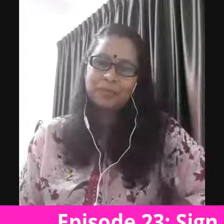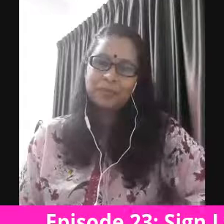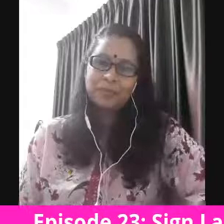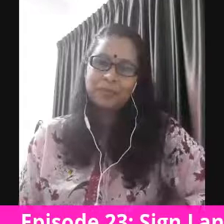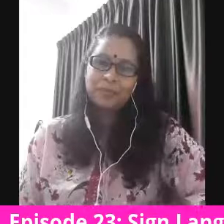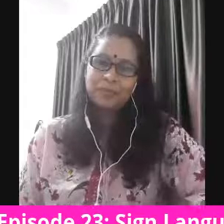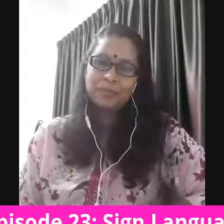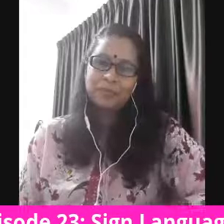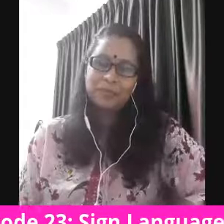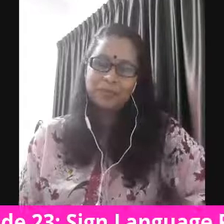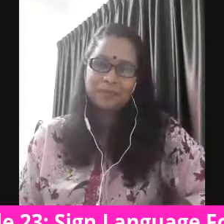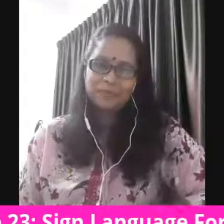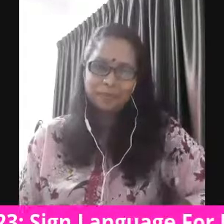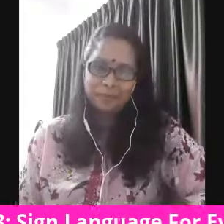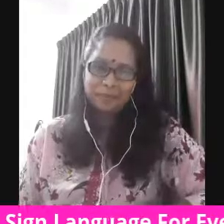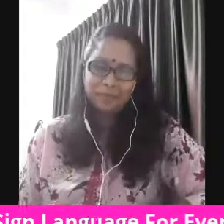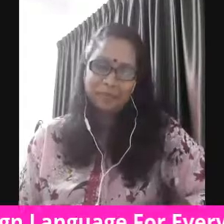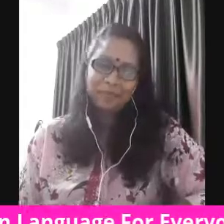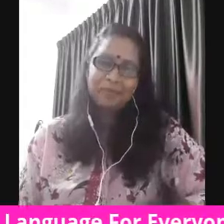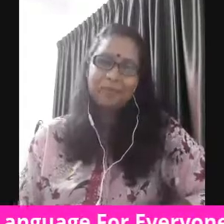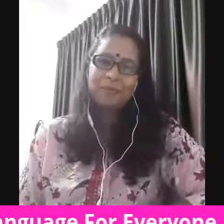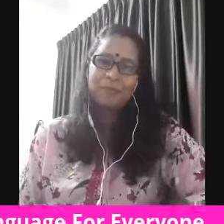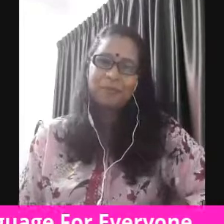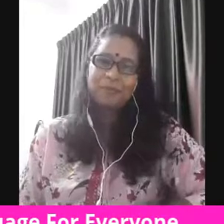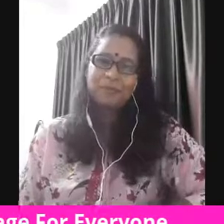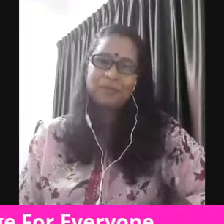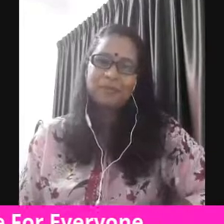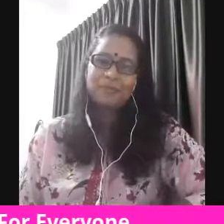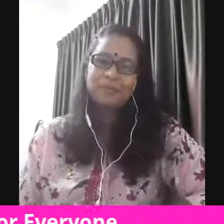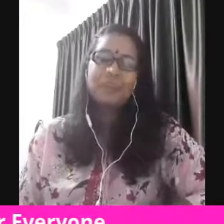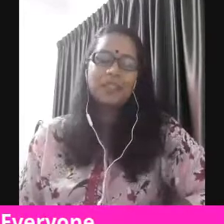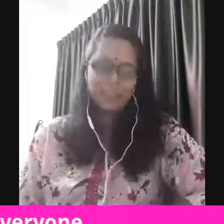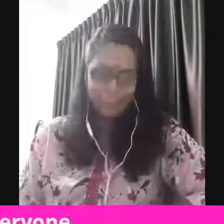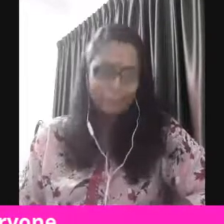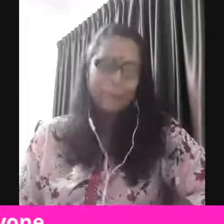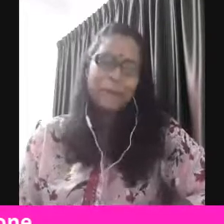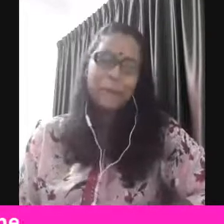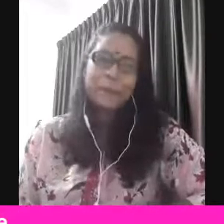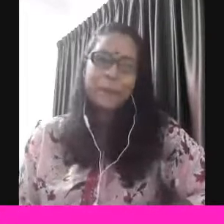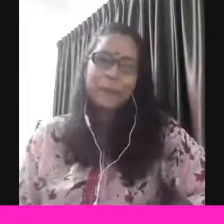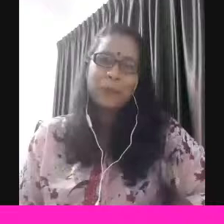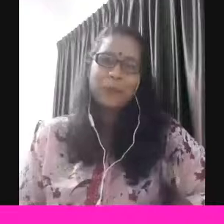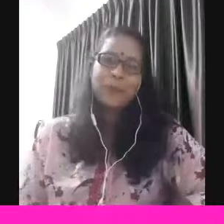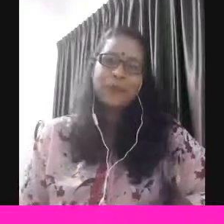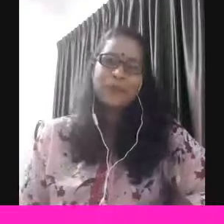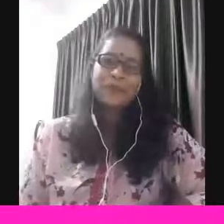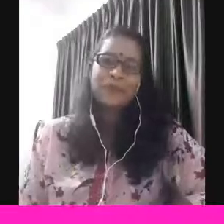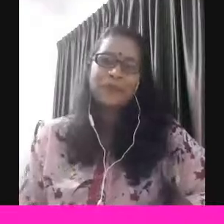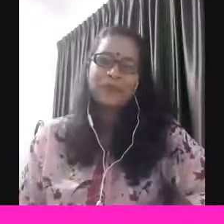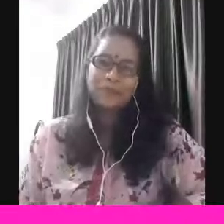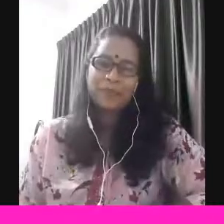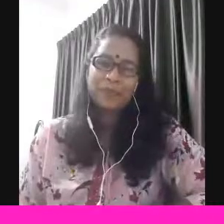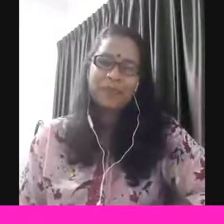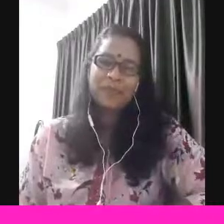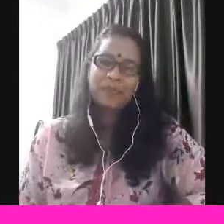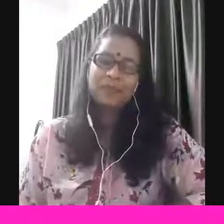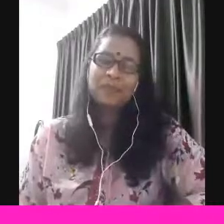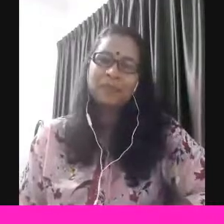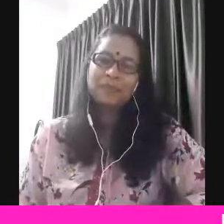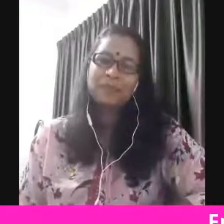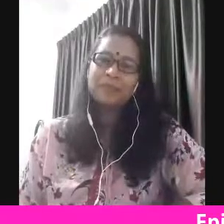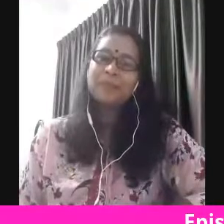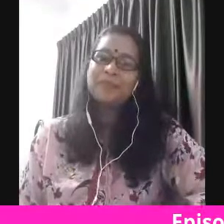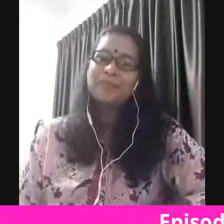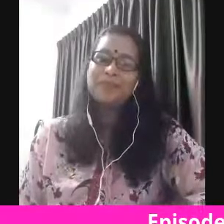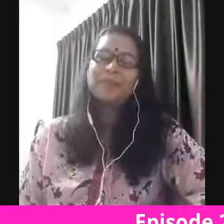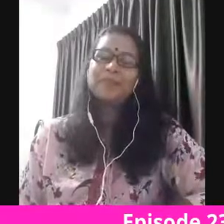effort and also thought that you are teaching the sign language for free in your YouTube channel, and I'm sure many people